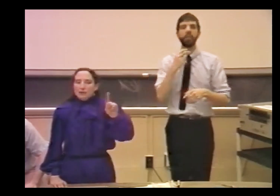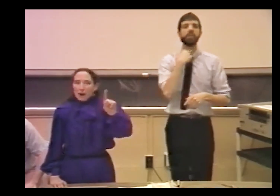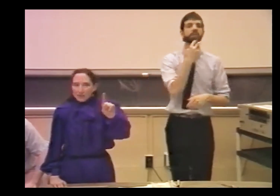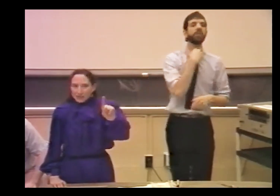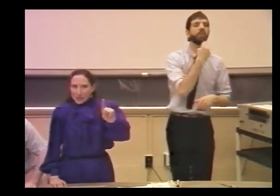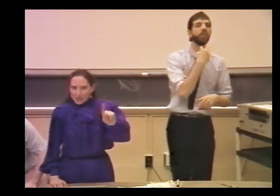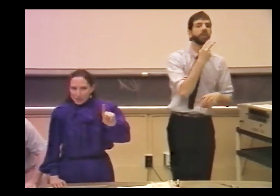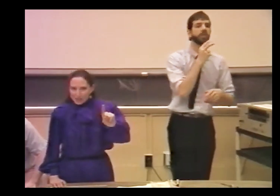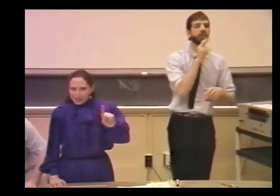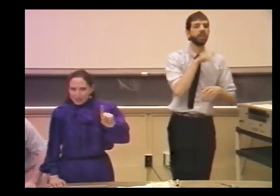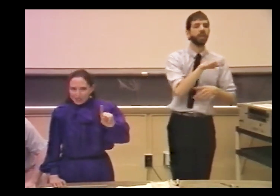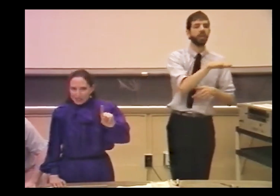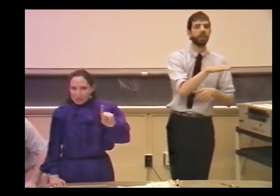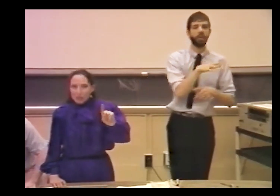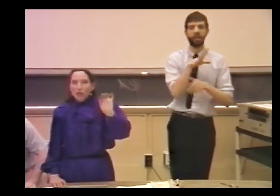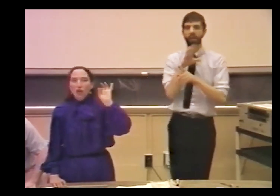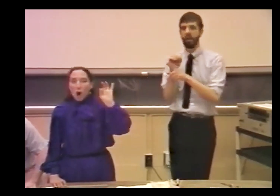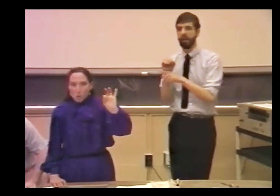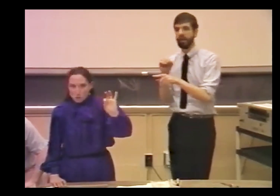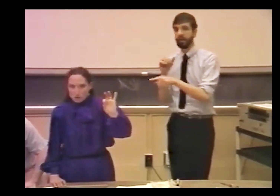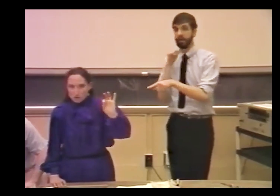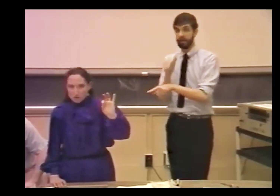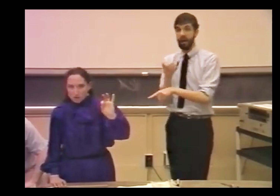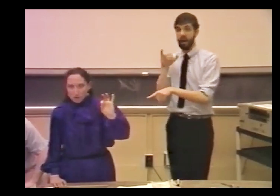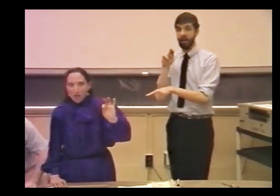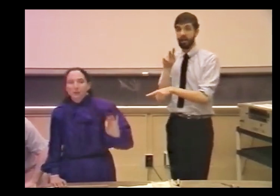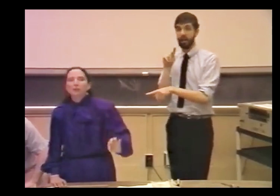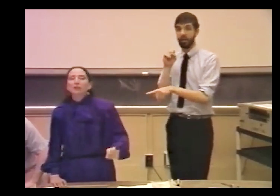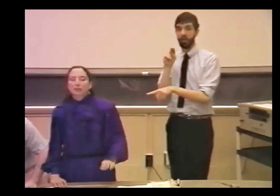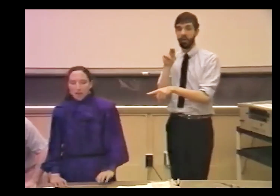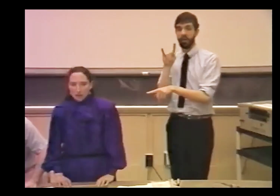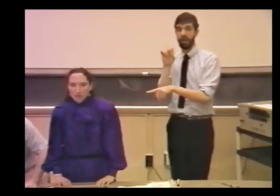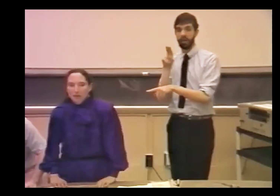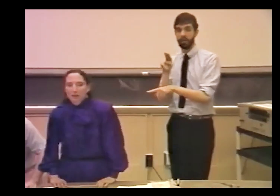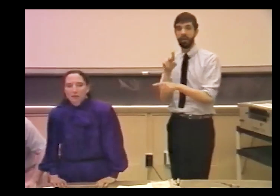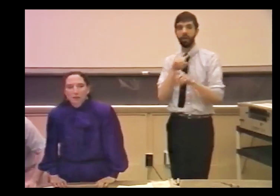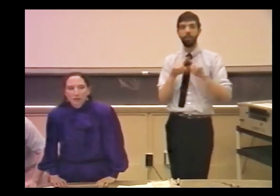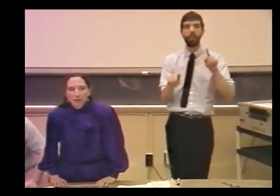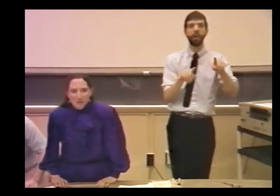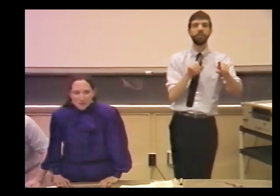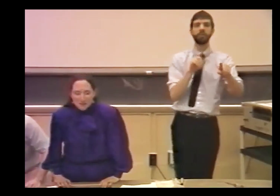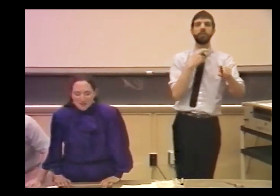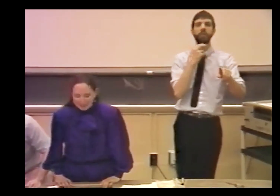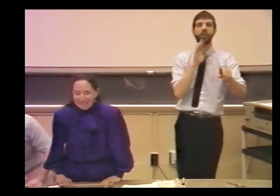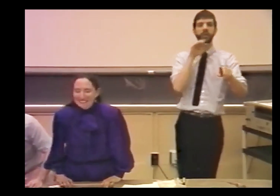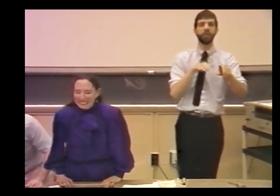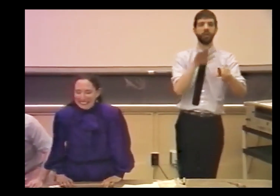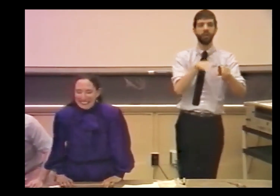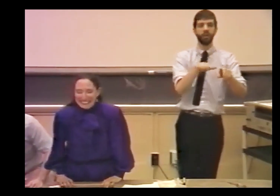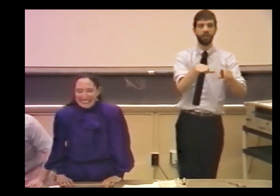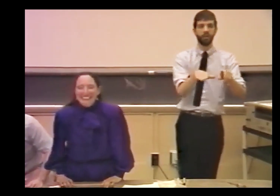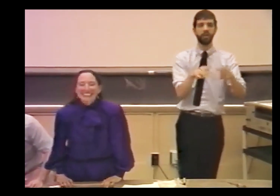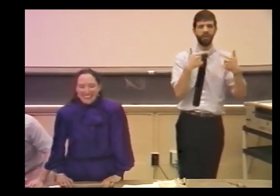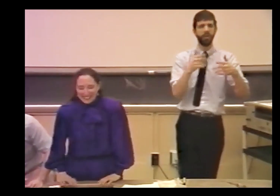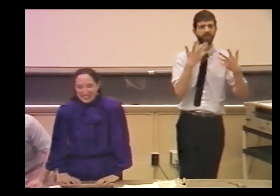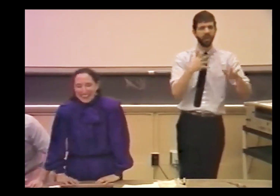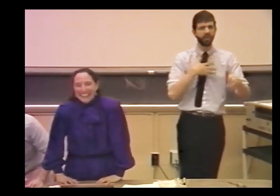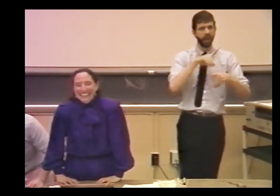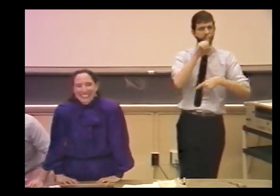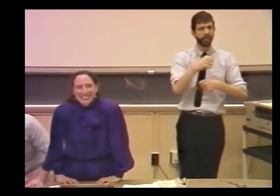Not intonation, but Okay. tone. Okay, tone. So I think you've already answered the question. Let me finish it to make sure I'm Okay. seeing the right